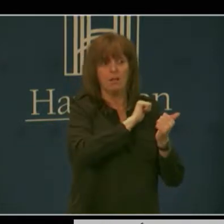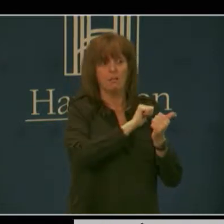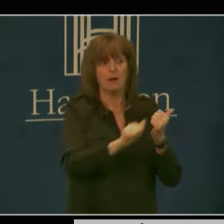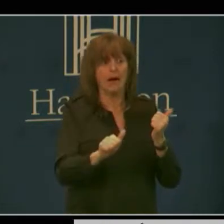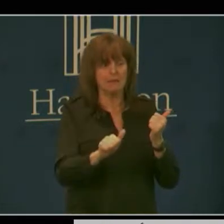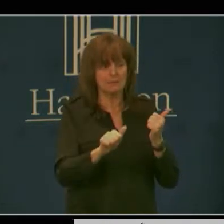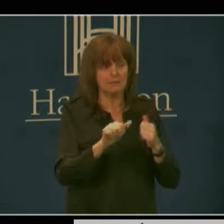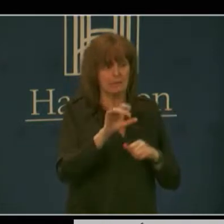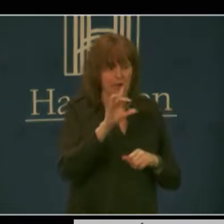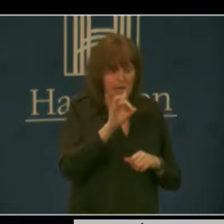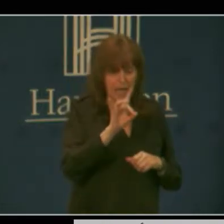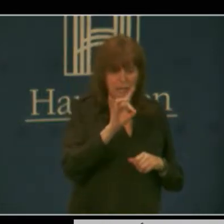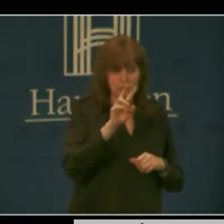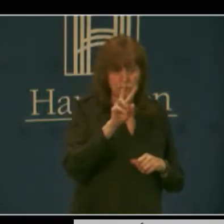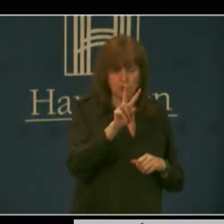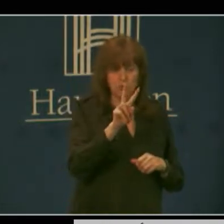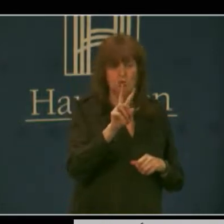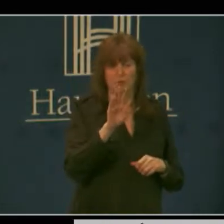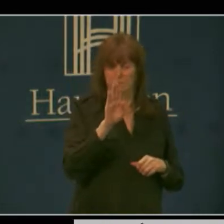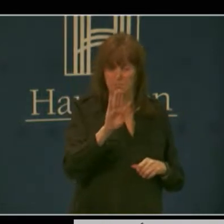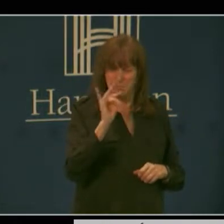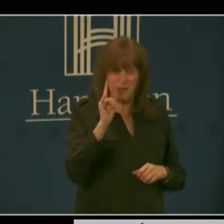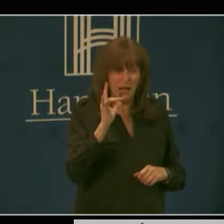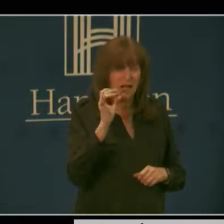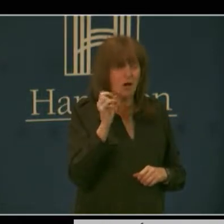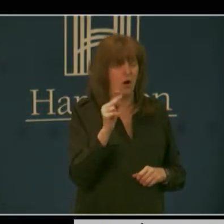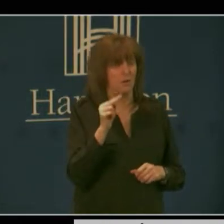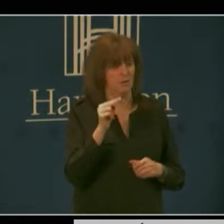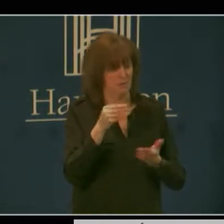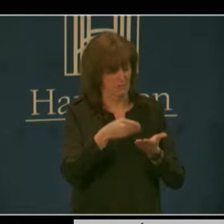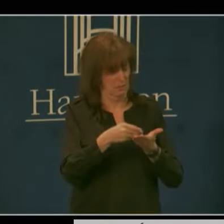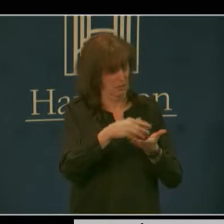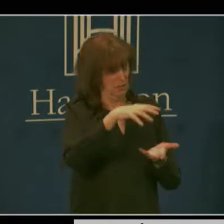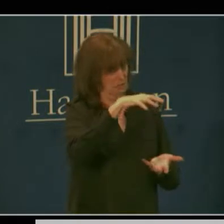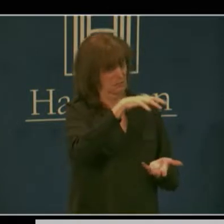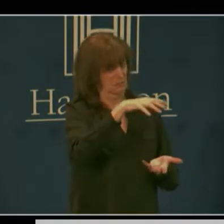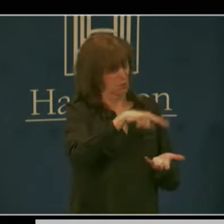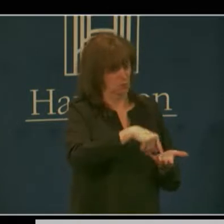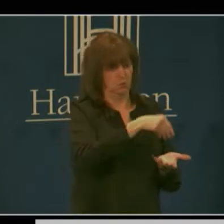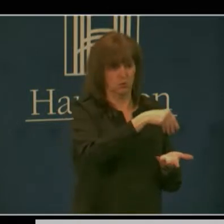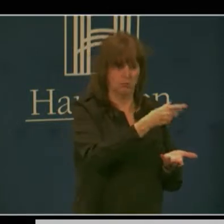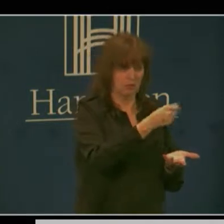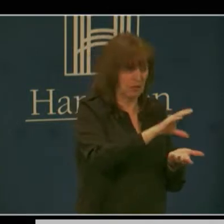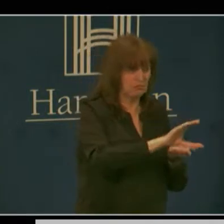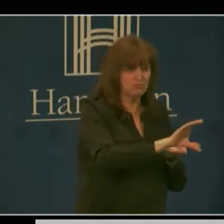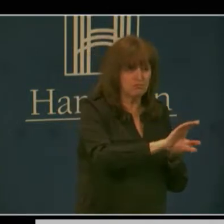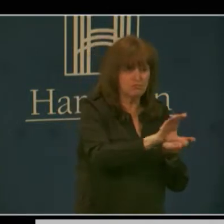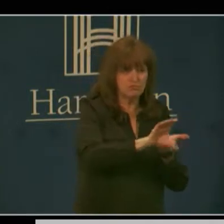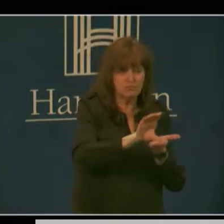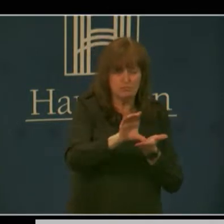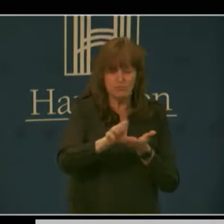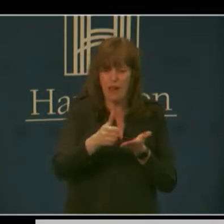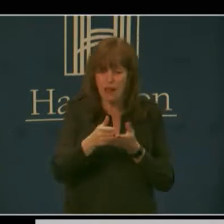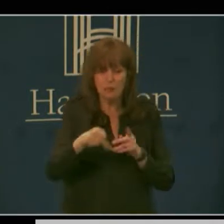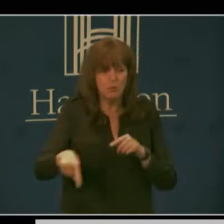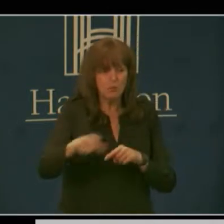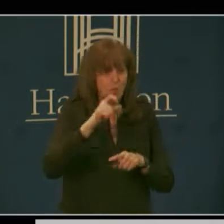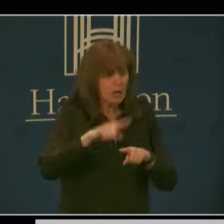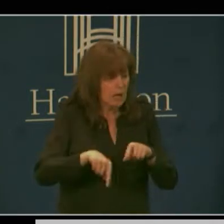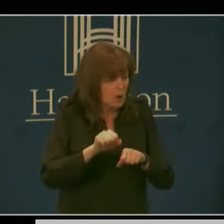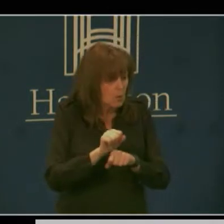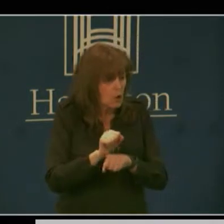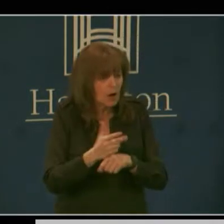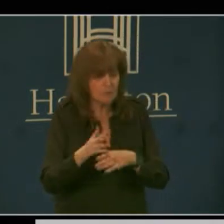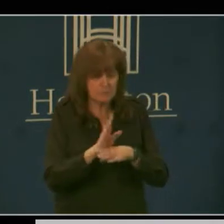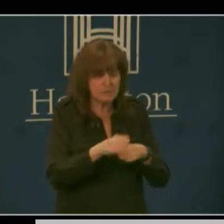both individuals and businesses that are struggling right now, for folks that are out of work and businesses that are closed. And how do we get